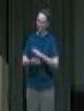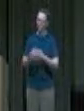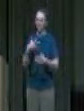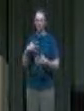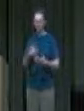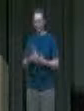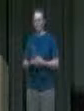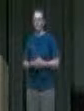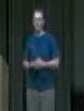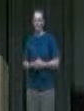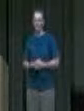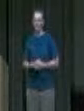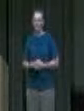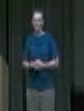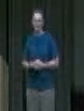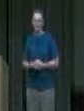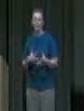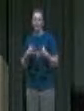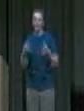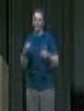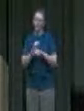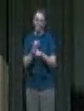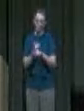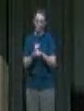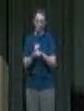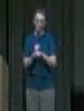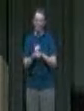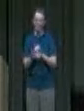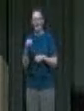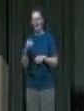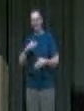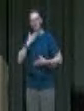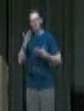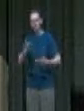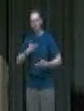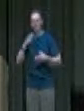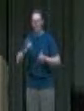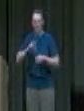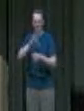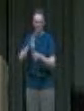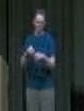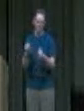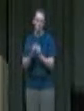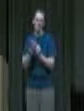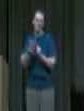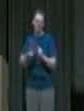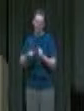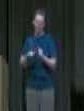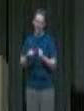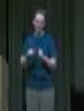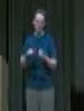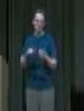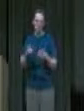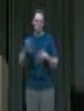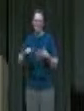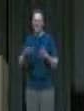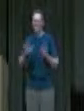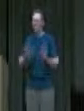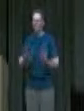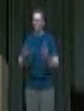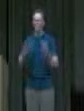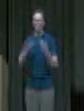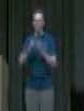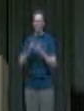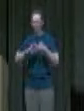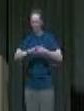that it takes a lot of work, and really happy to be a part of this great community